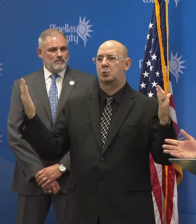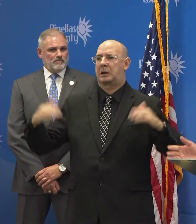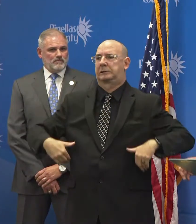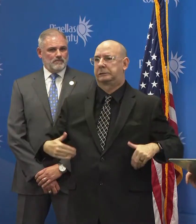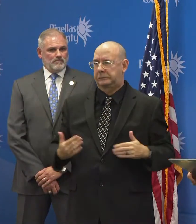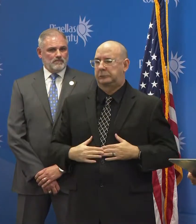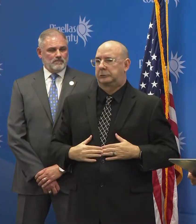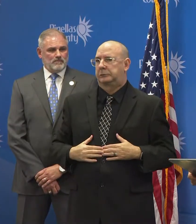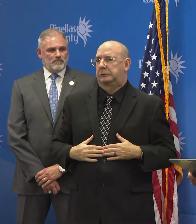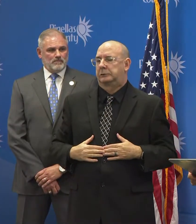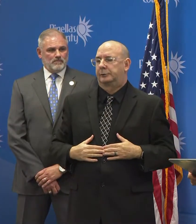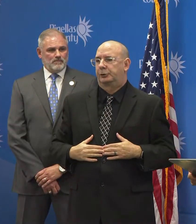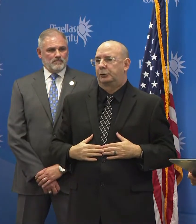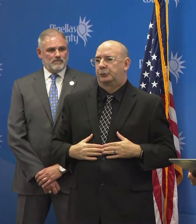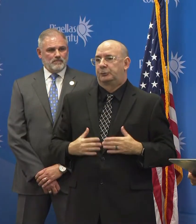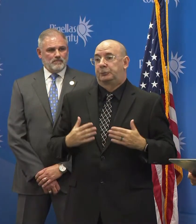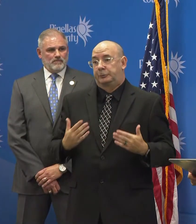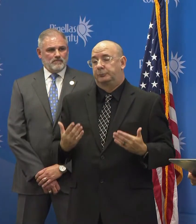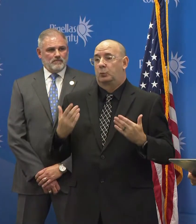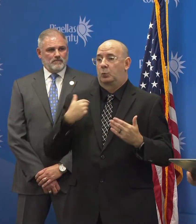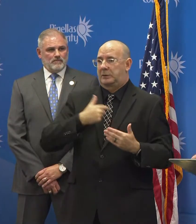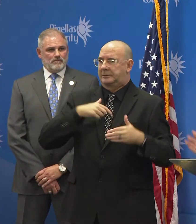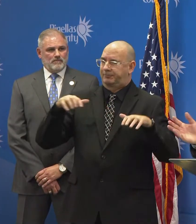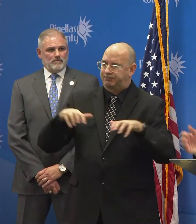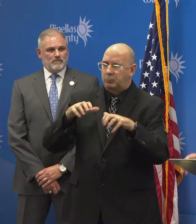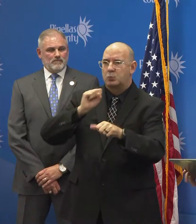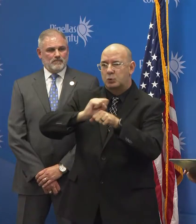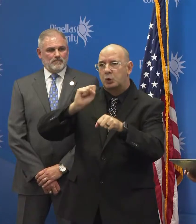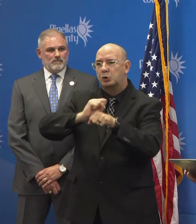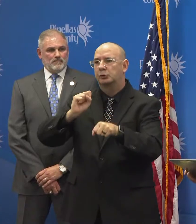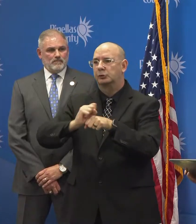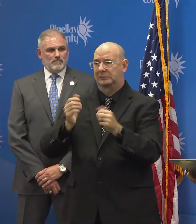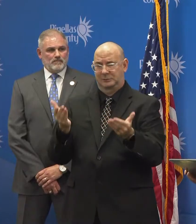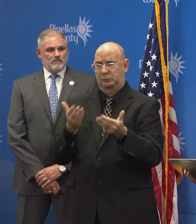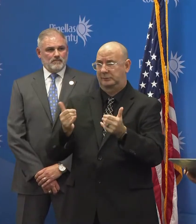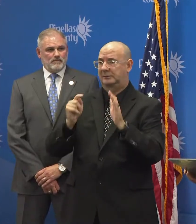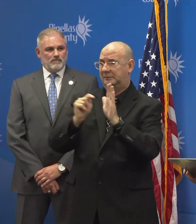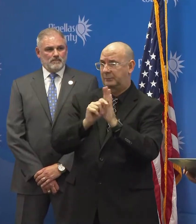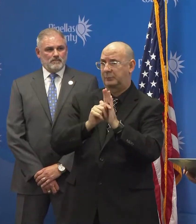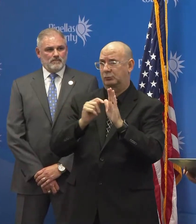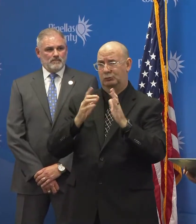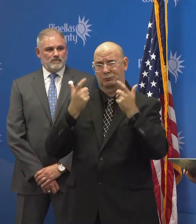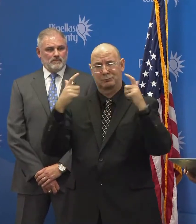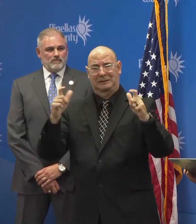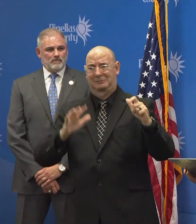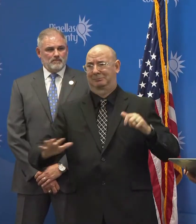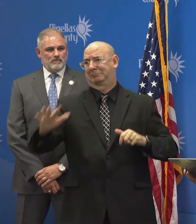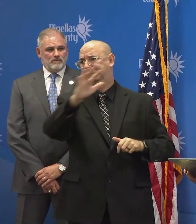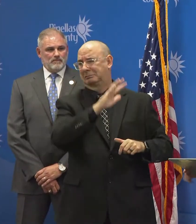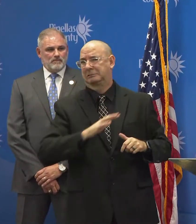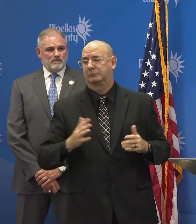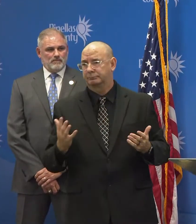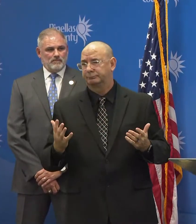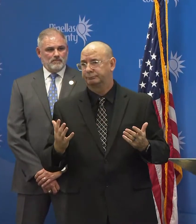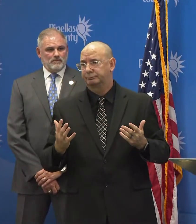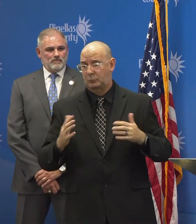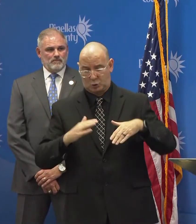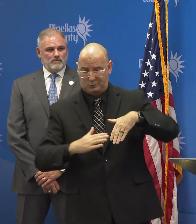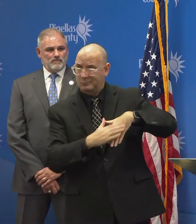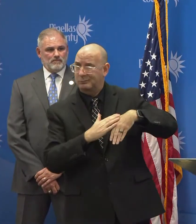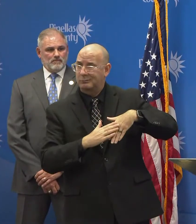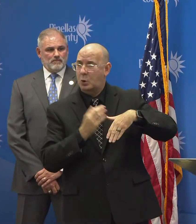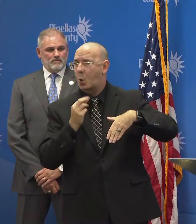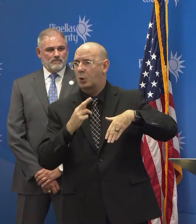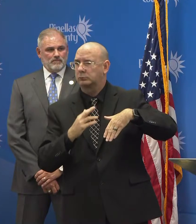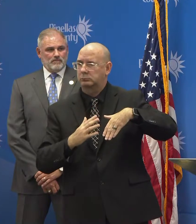locally, as well as our other counties throughout the Tampa Bay region, as well up and down the Gulf Coast of Florida. And we're in this, of course.